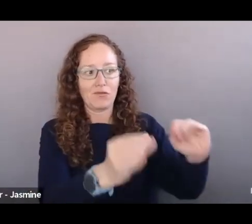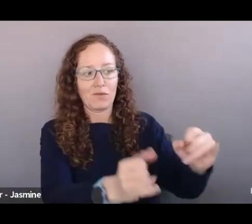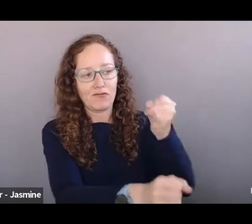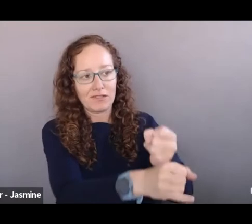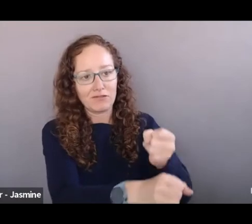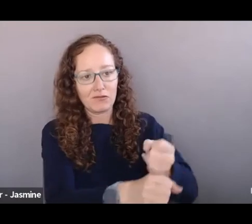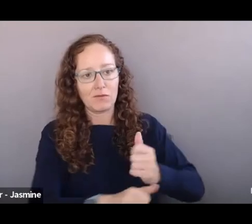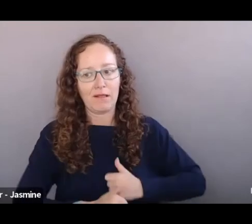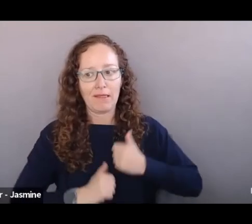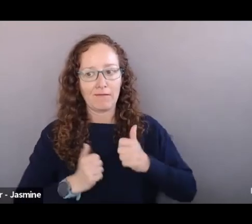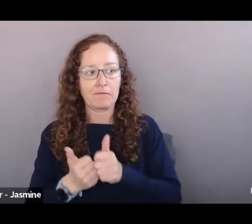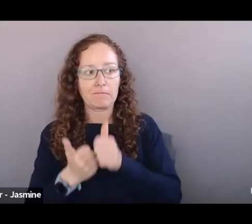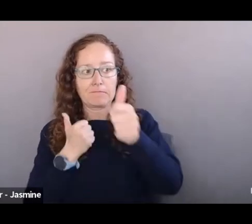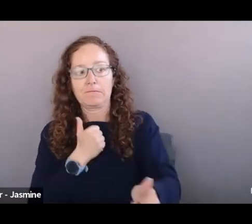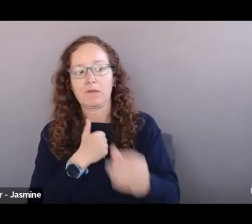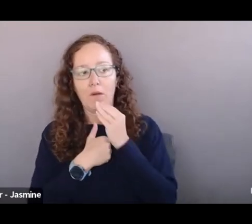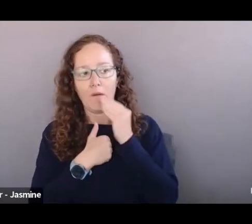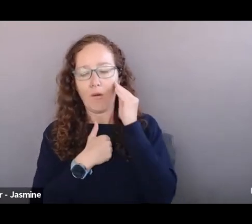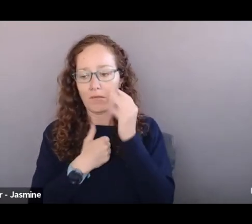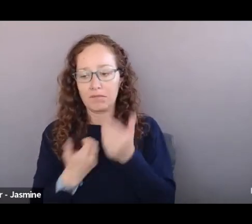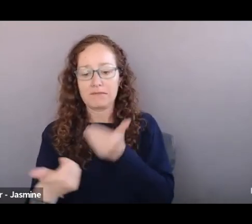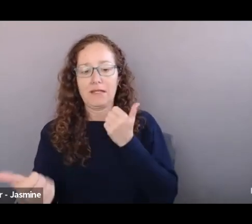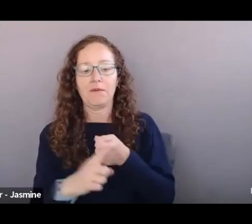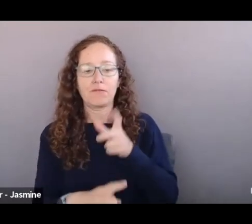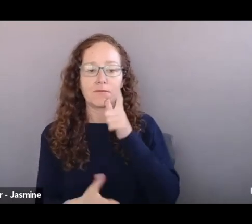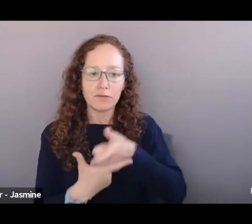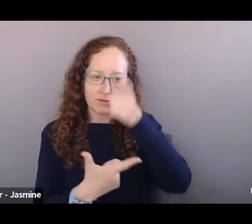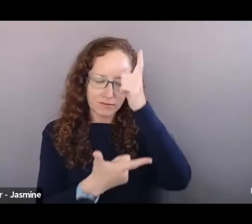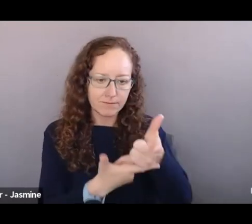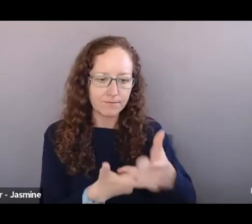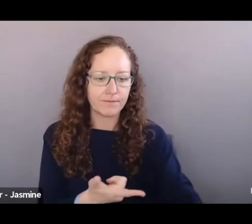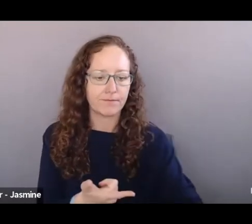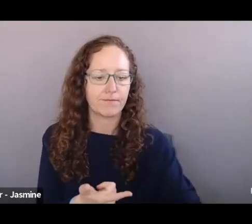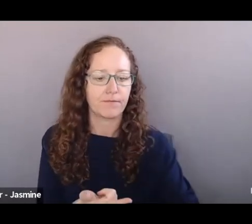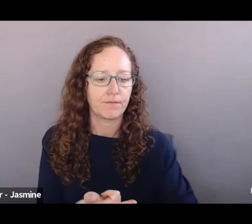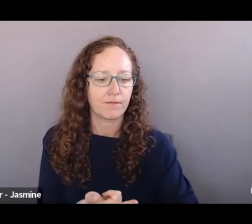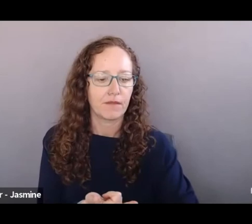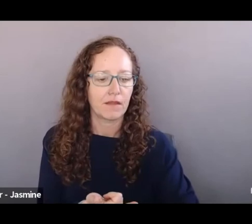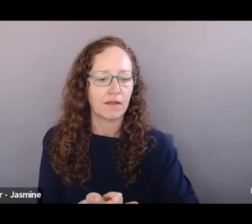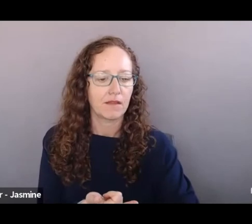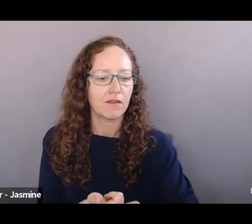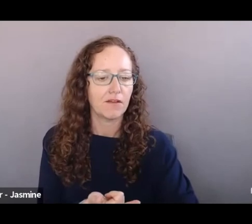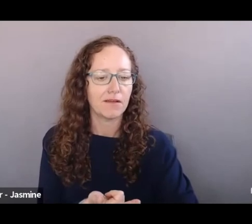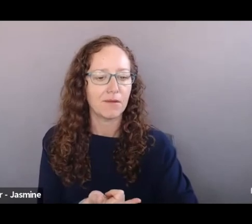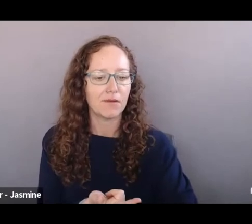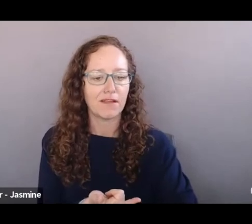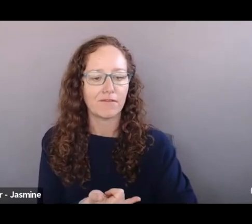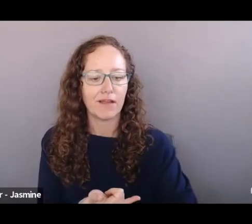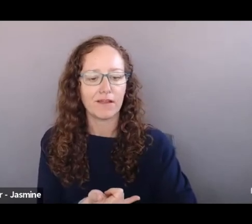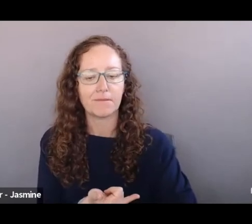sisters, to study there and to spend 4 years with the promise of something better when I